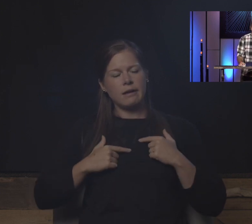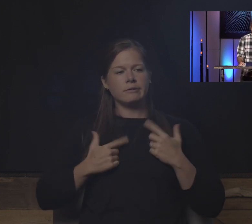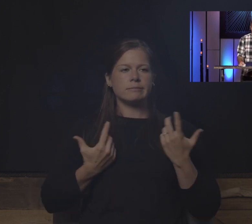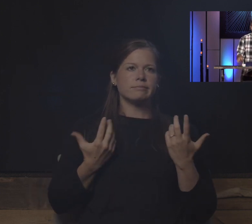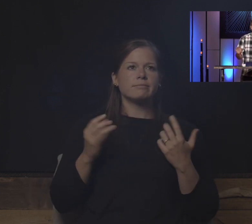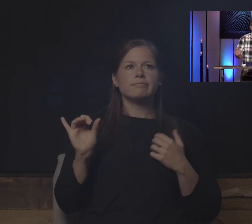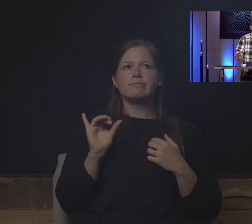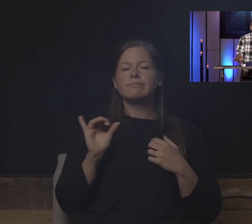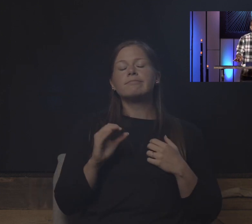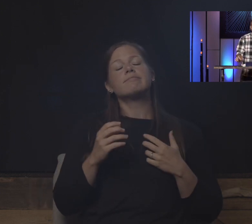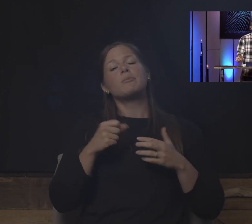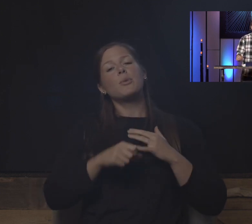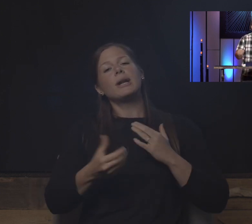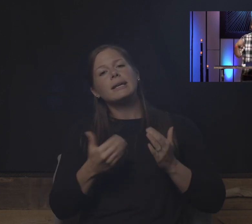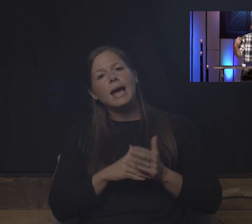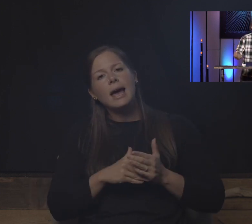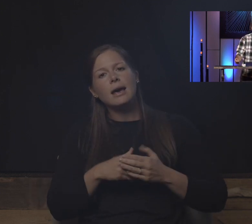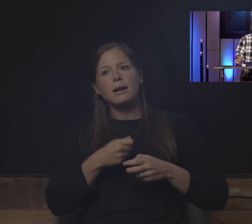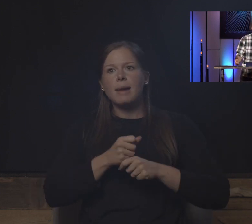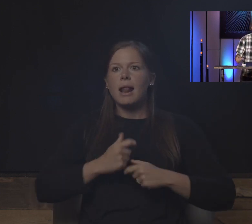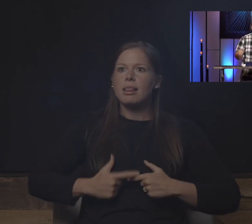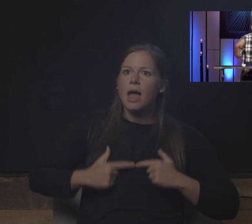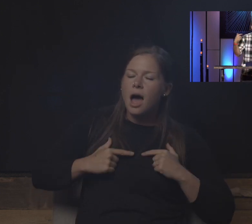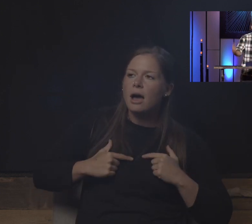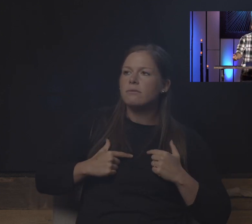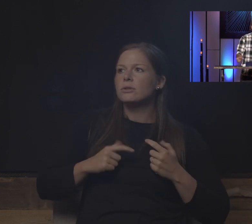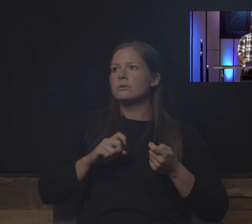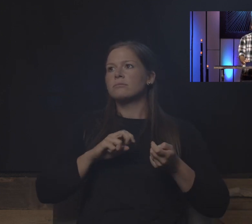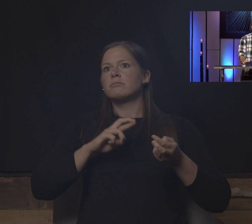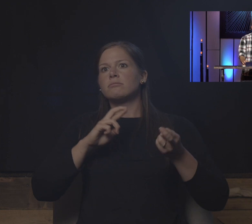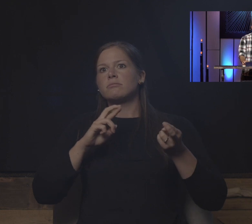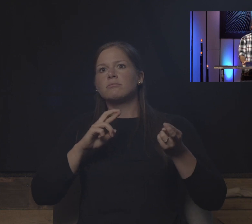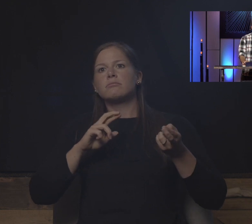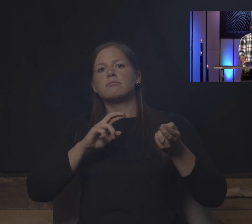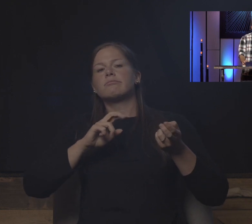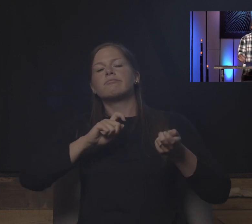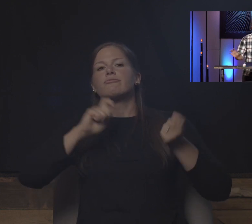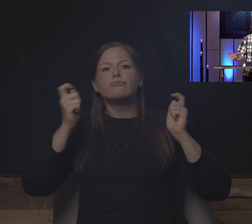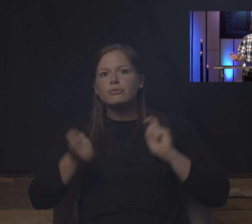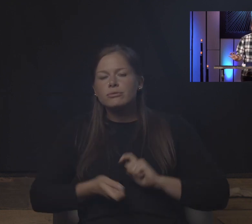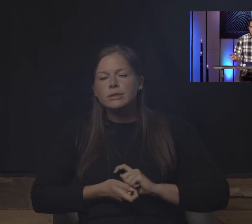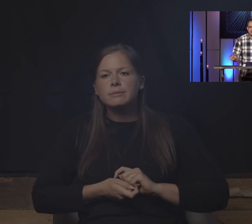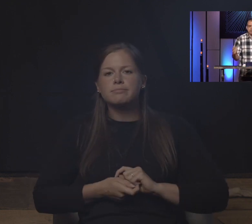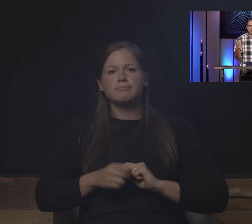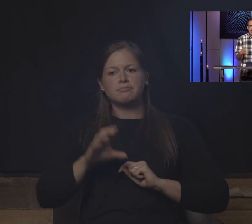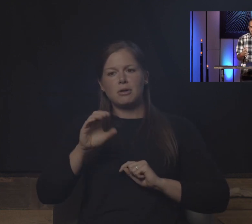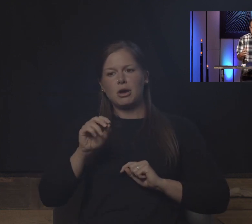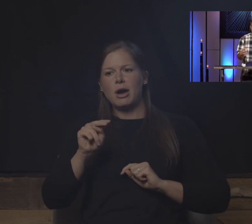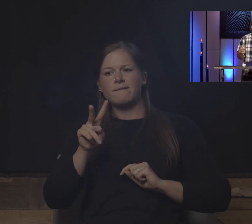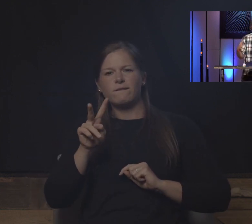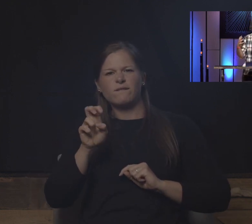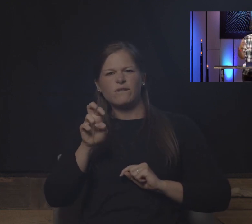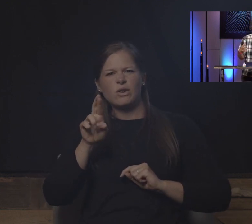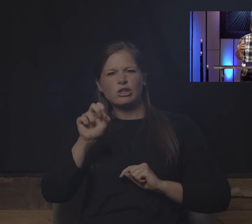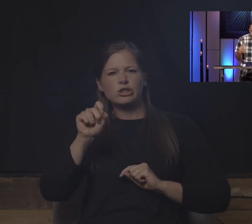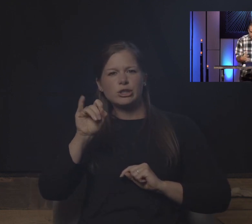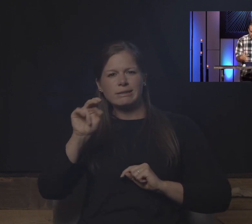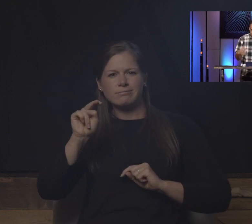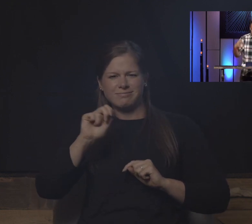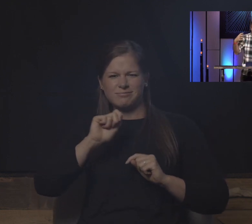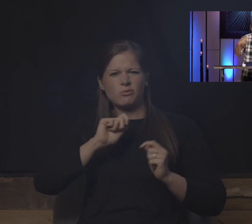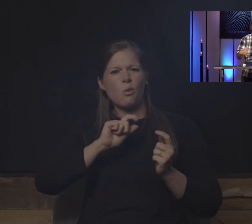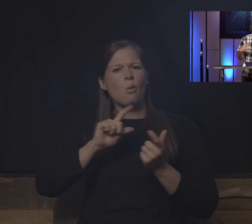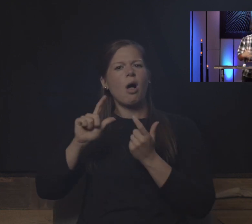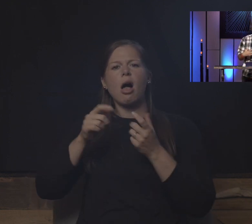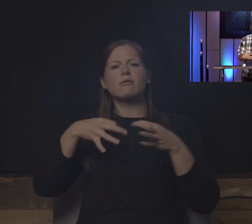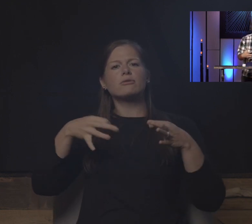new creation, regeneration, renewal, conversion. All of that speaks of drastic,